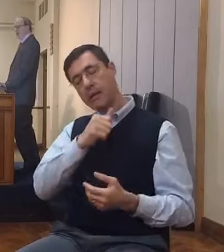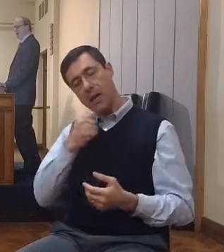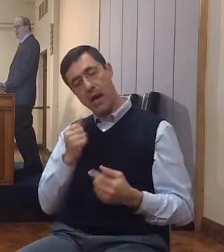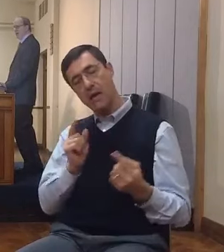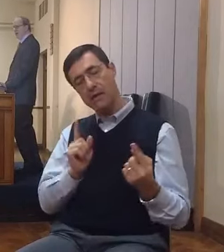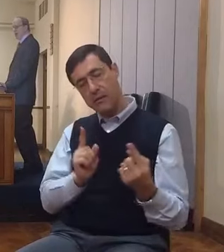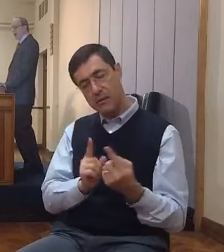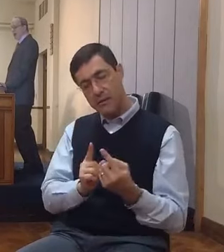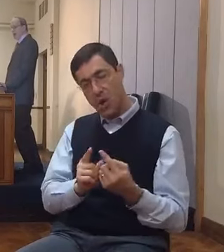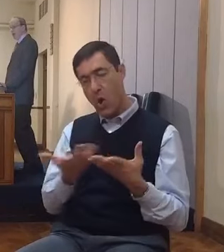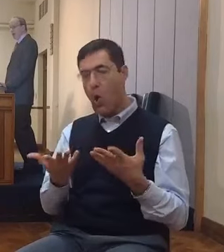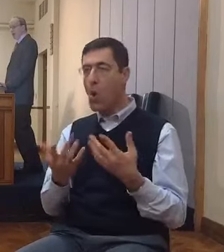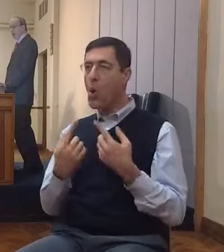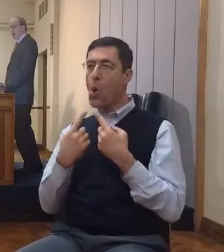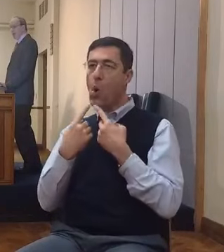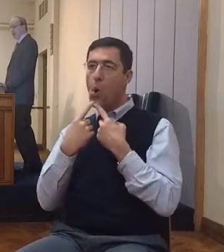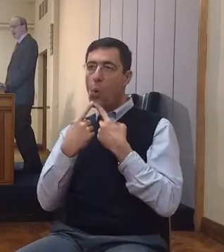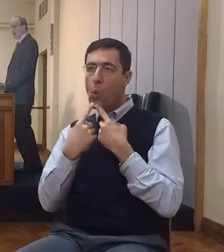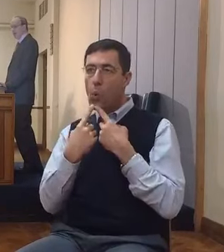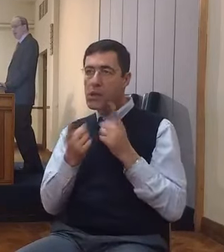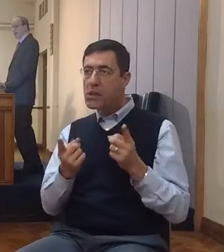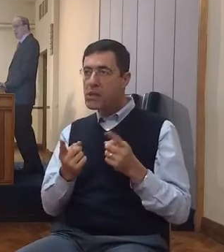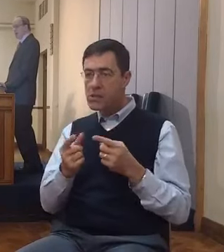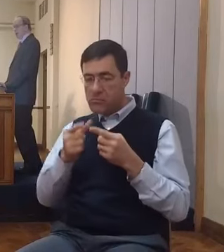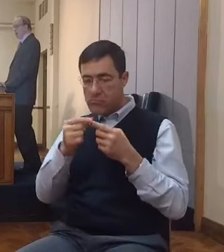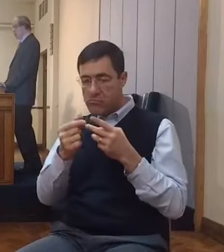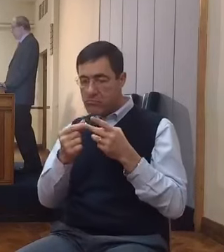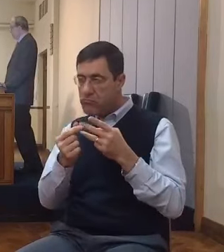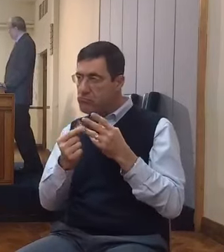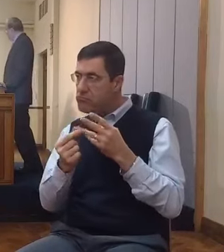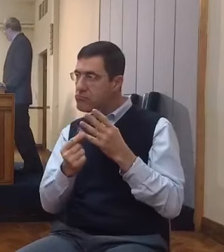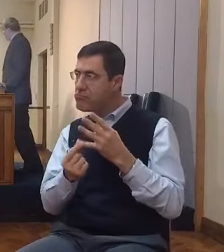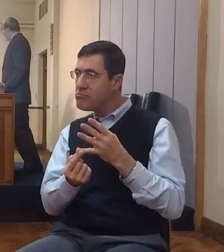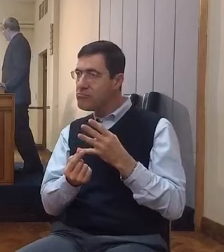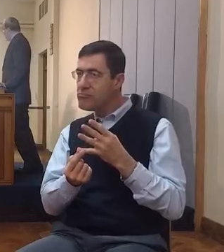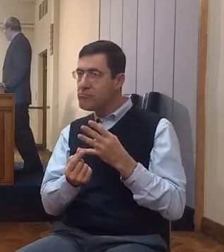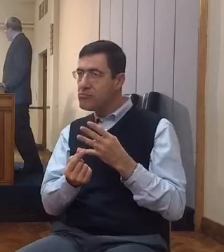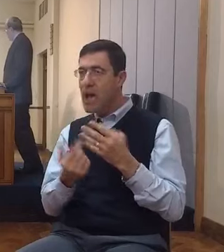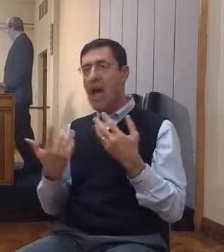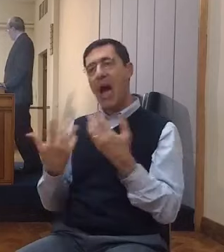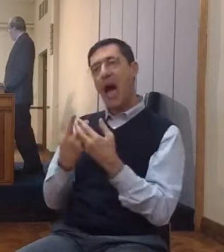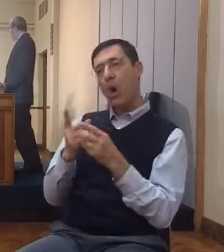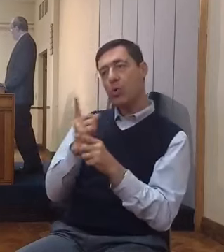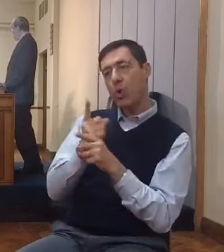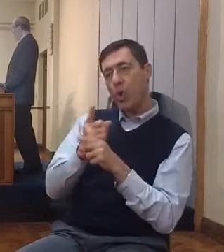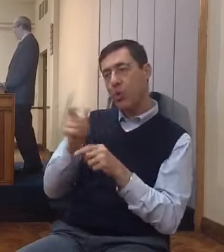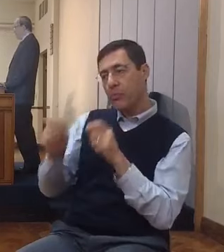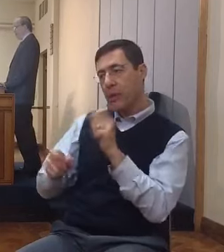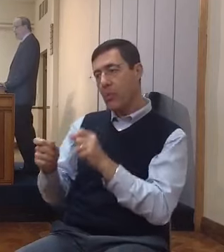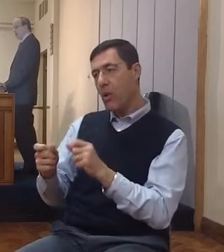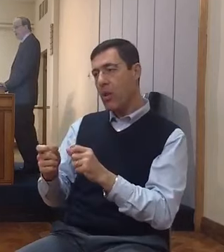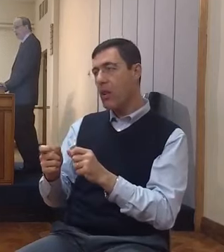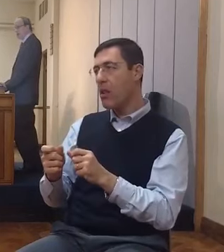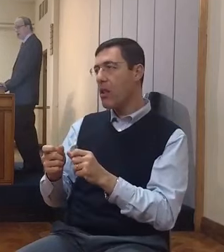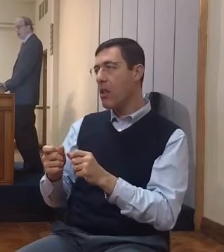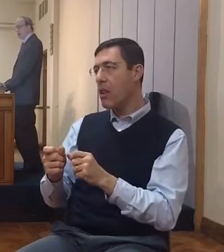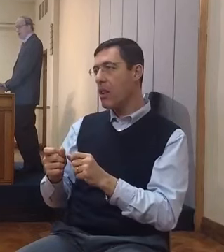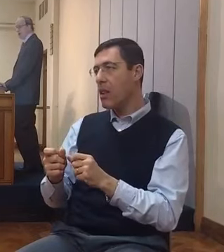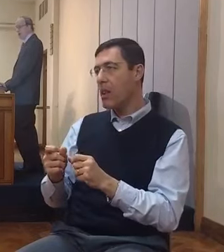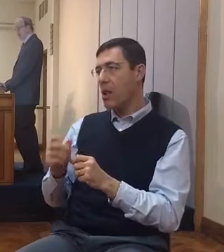Witness. We dare not leave it out. The way we talk. Our